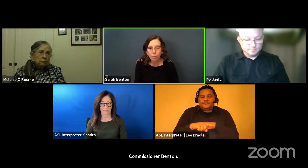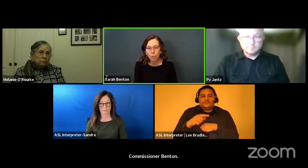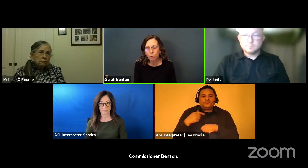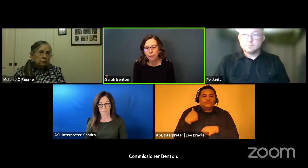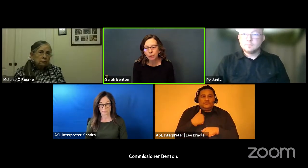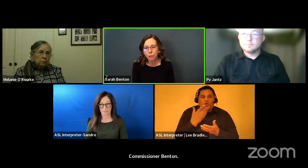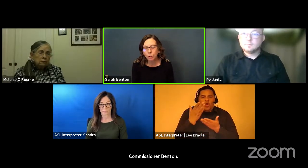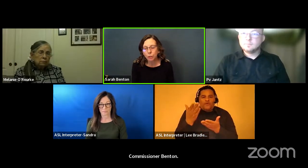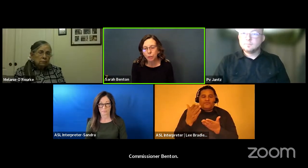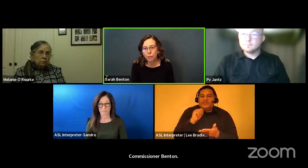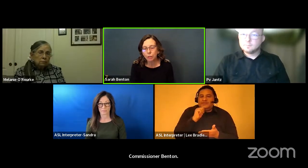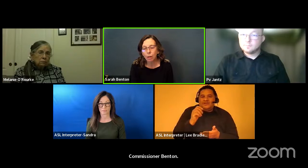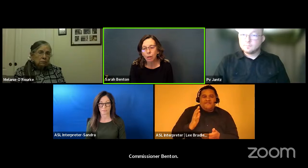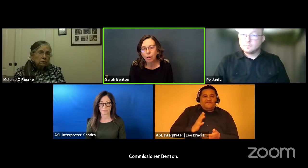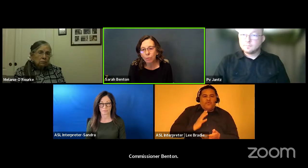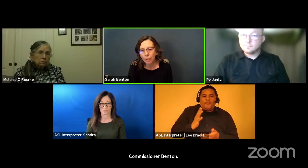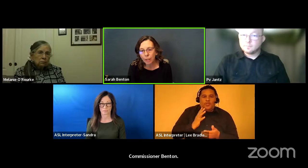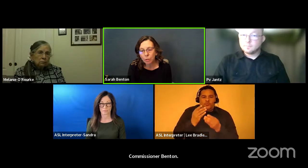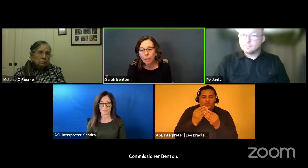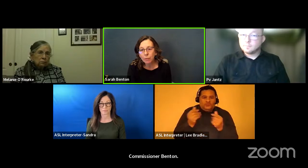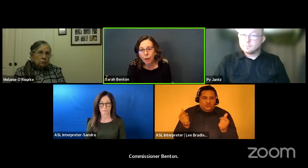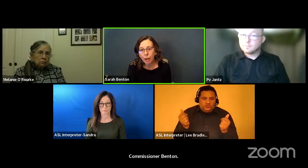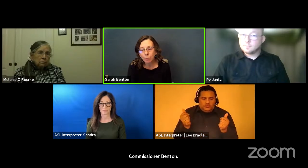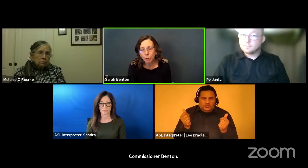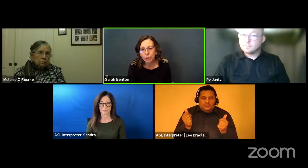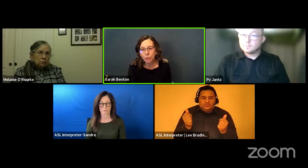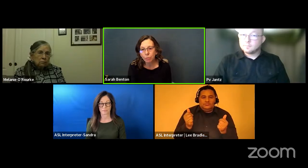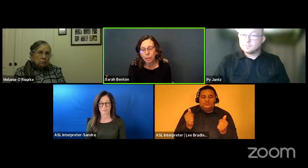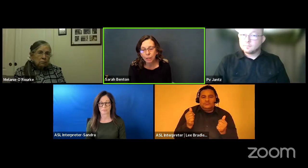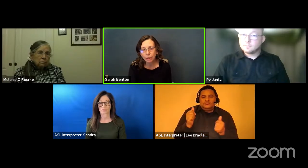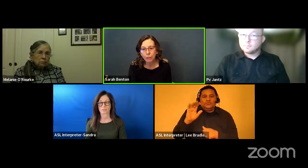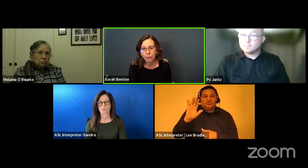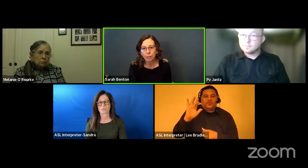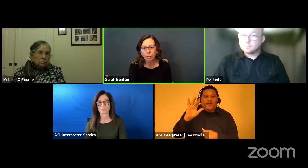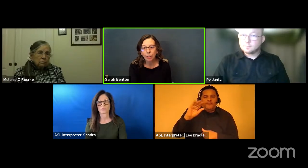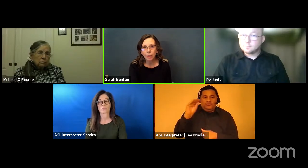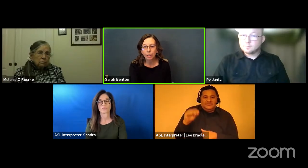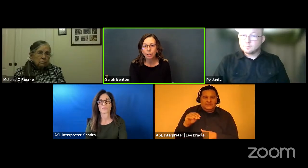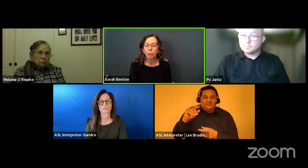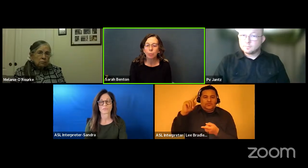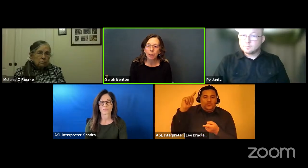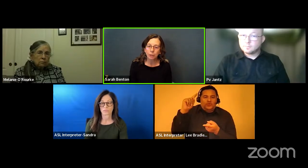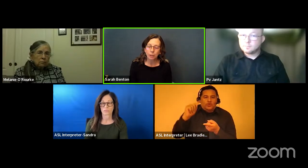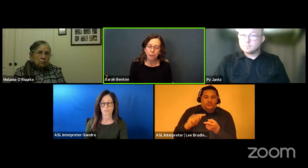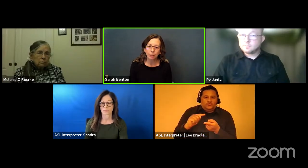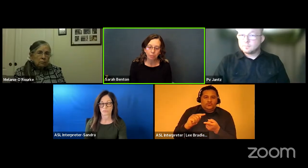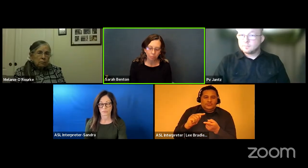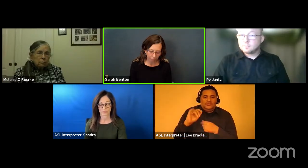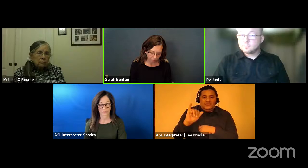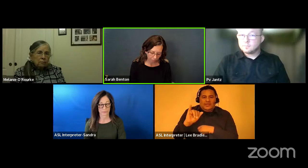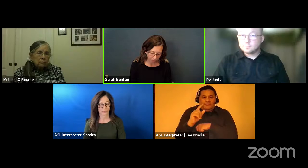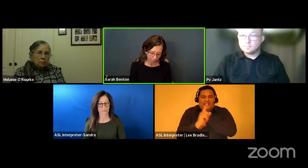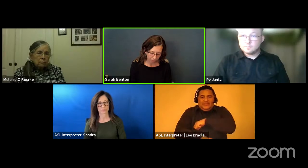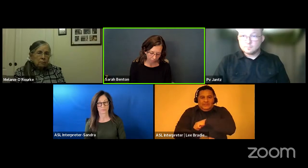an informal resolution of a 25% reduction in the penalty,